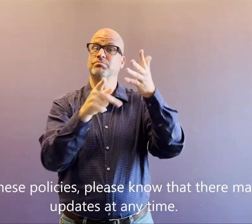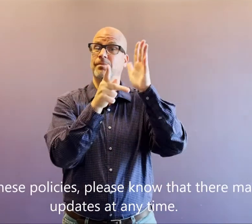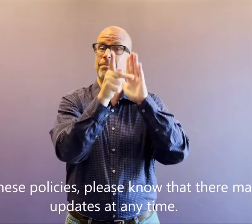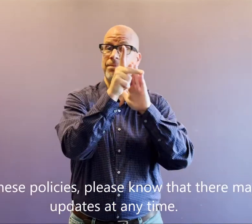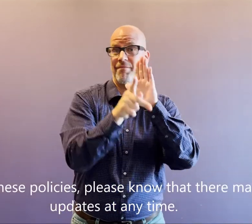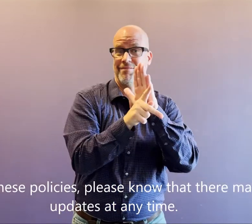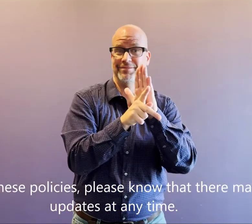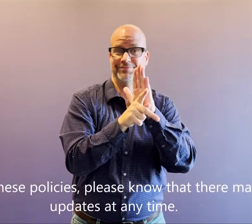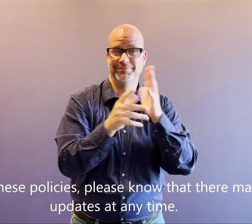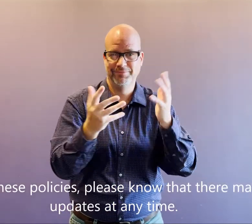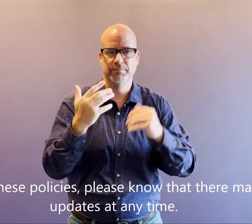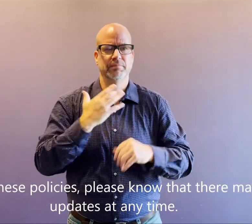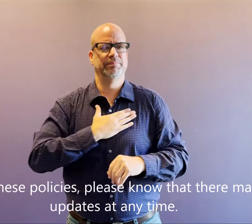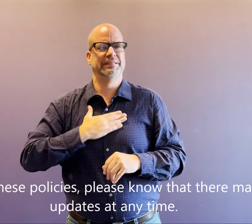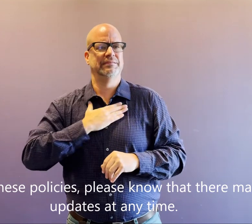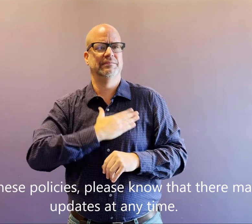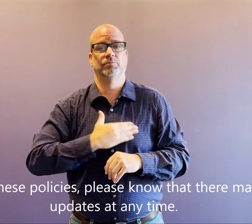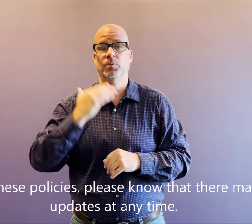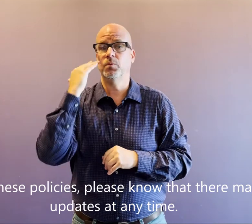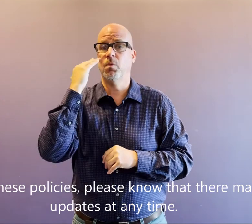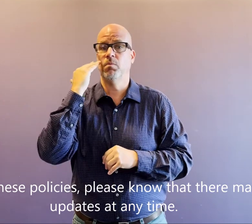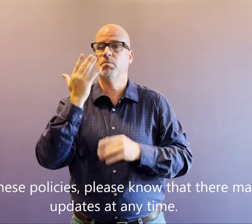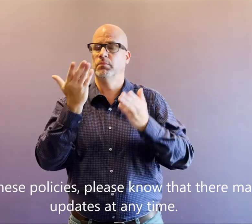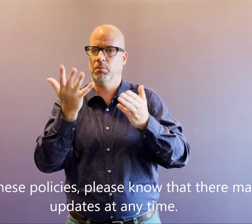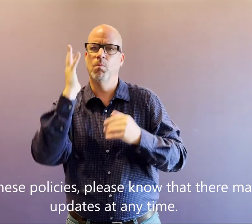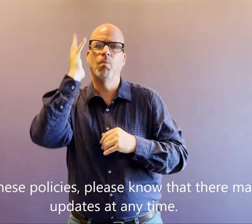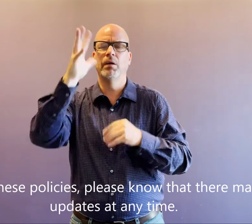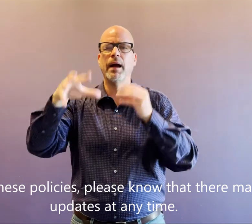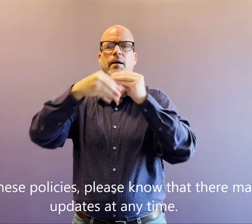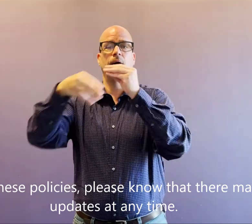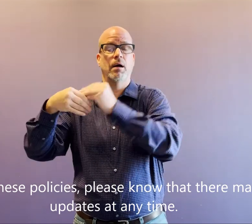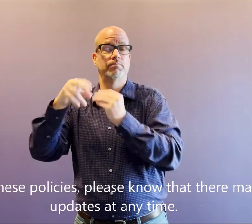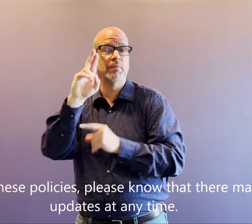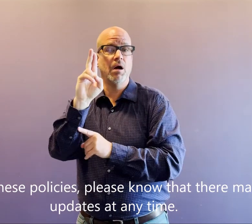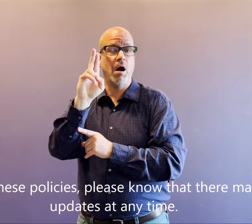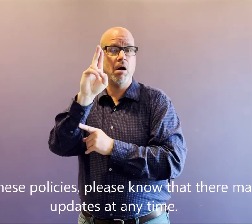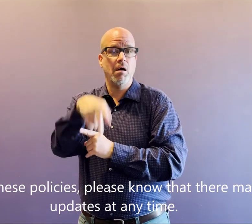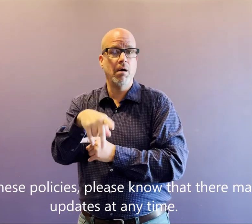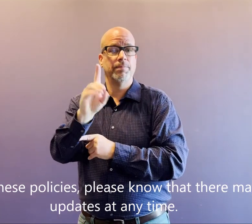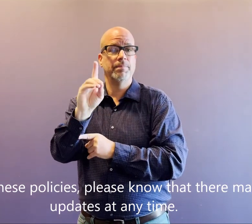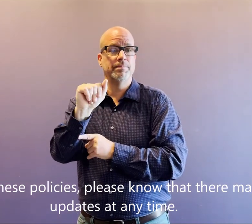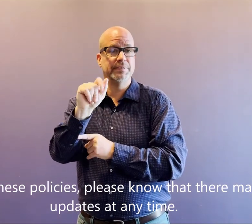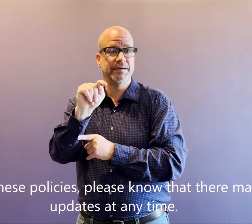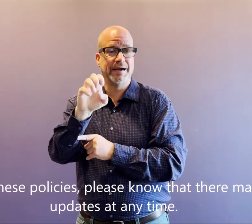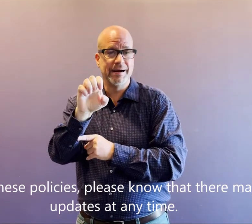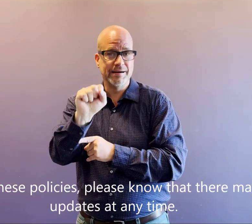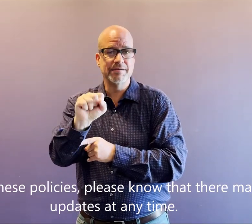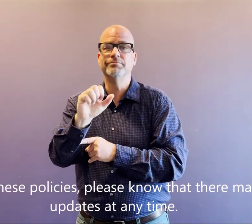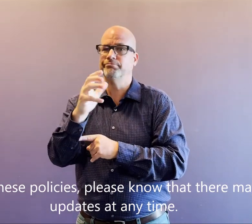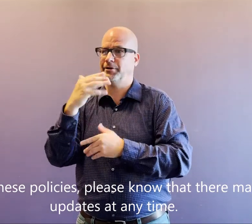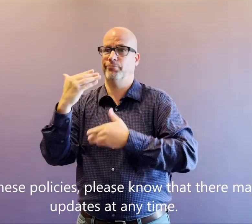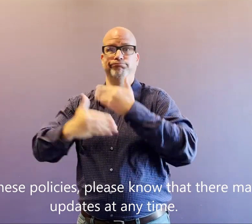For all these policies, please know that there may be updates at any time.